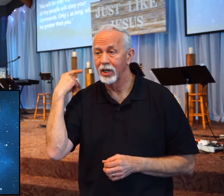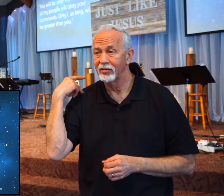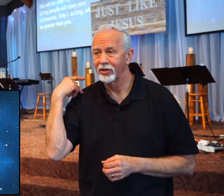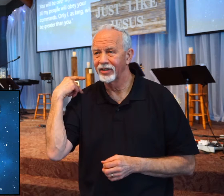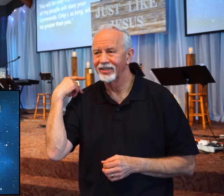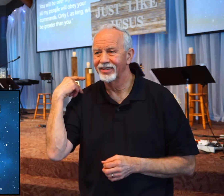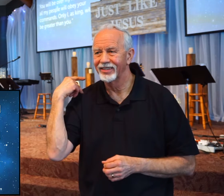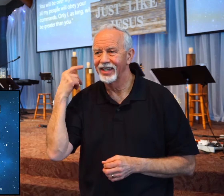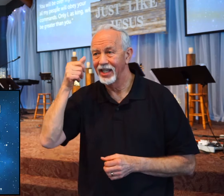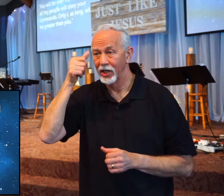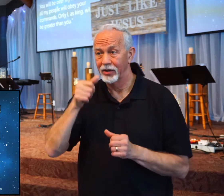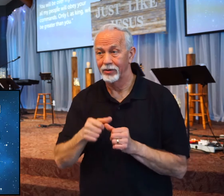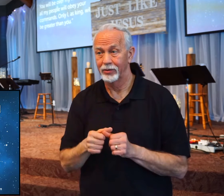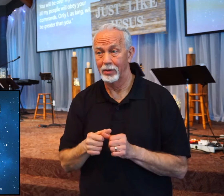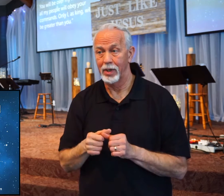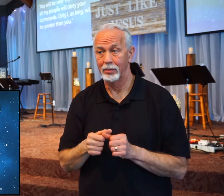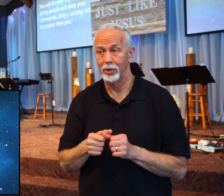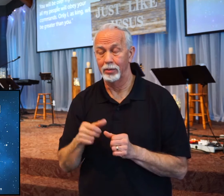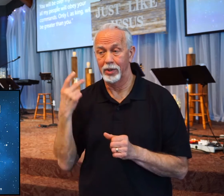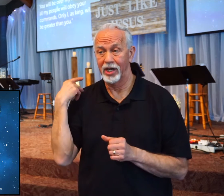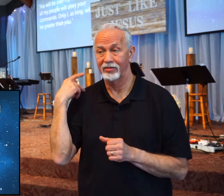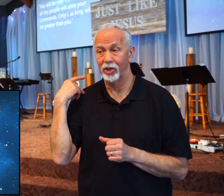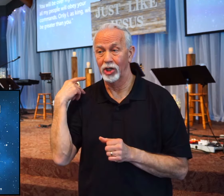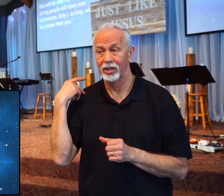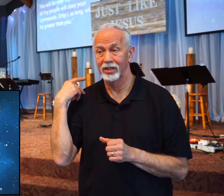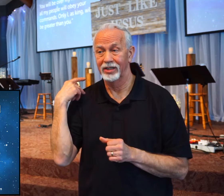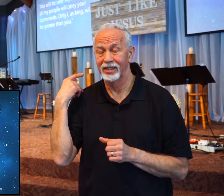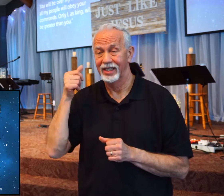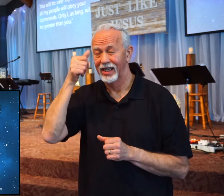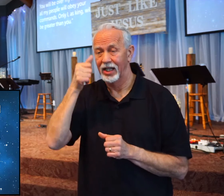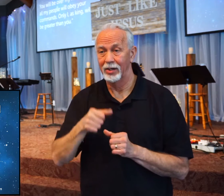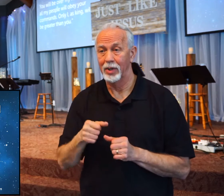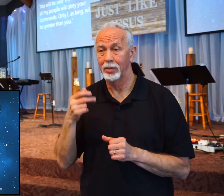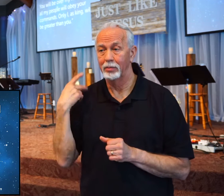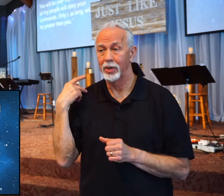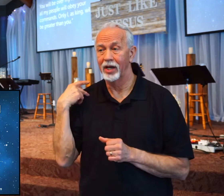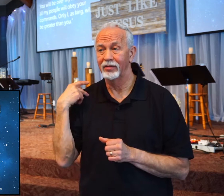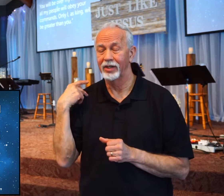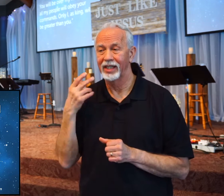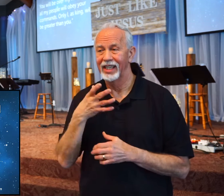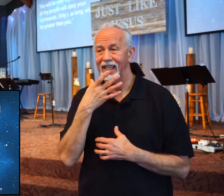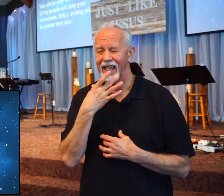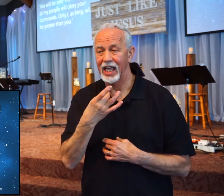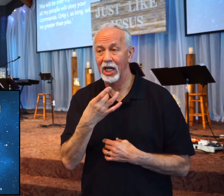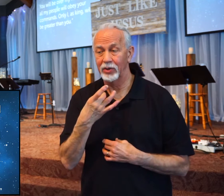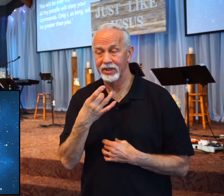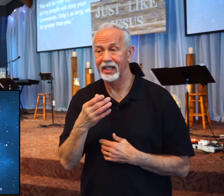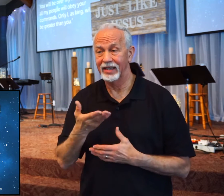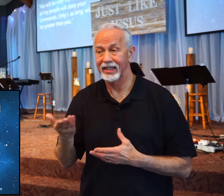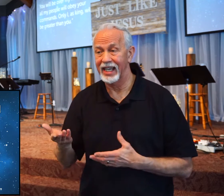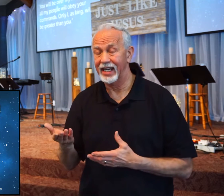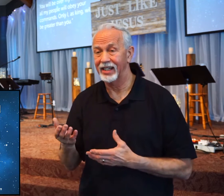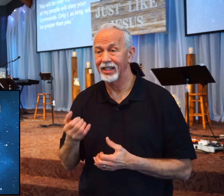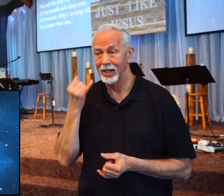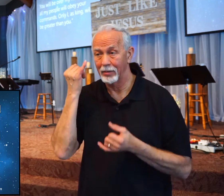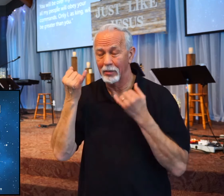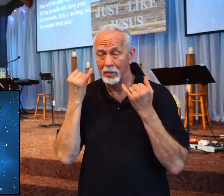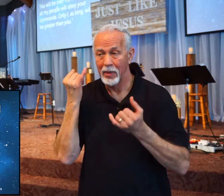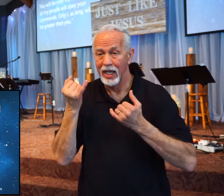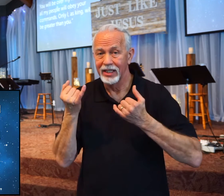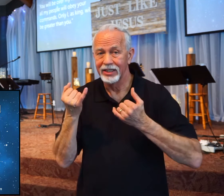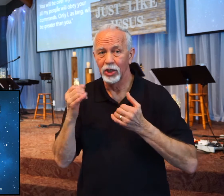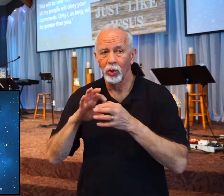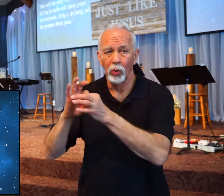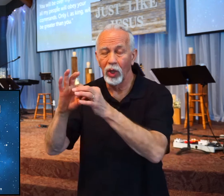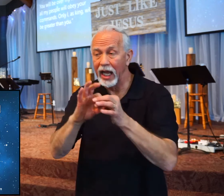Do you guys remember? Do you remember? What an interesting twist. Can you imagine his relationship